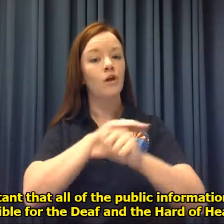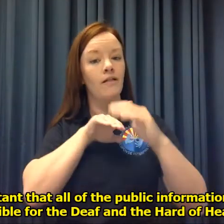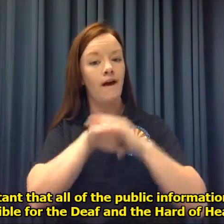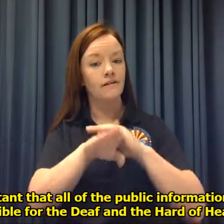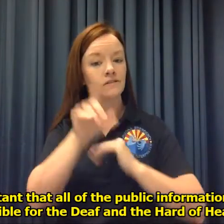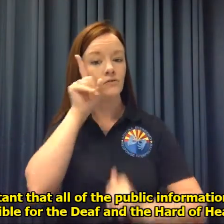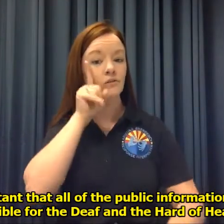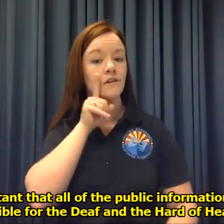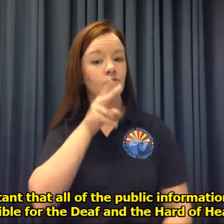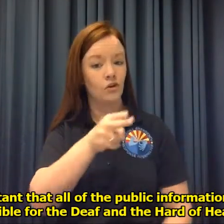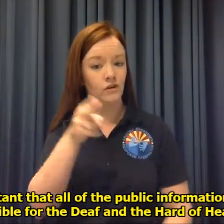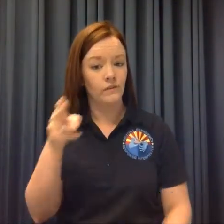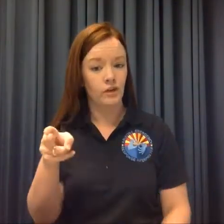for the deaf and hard of hearing.